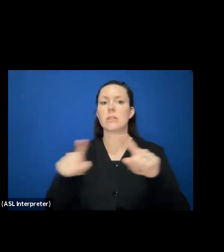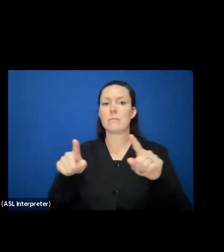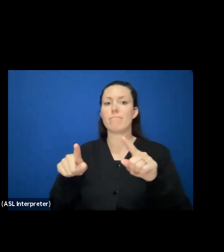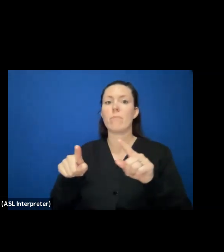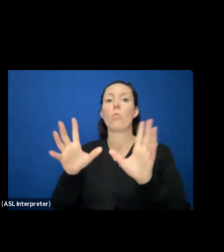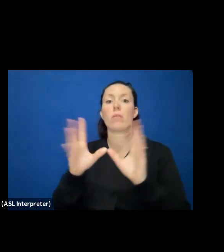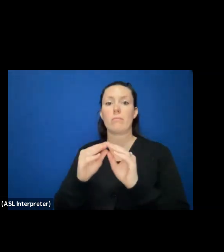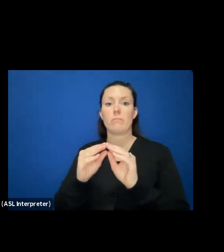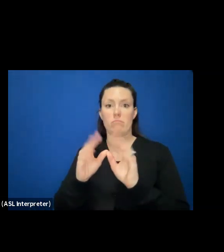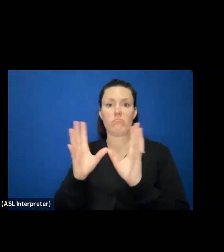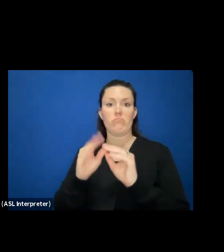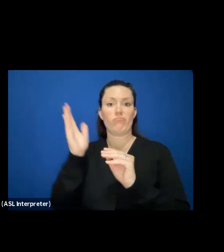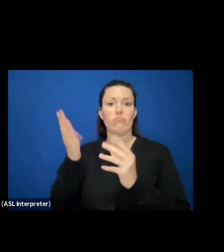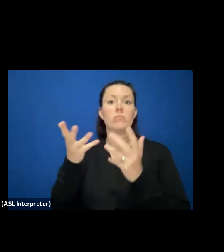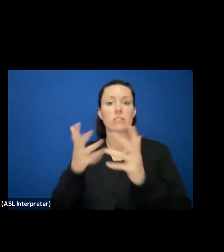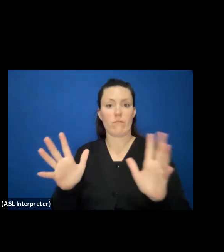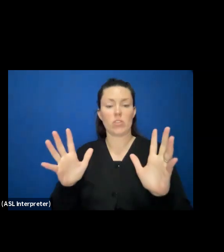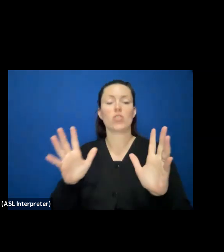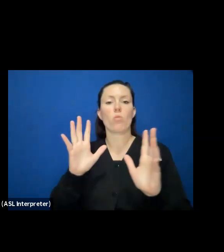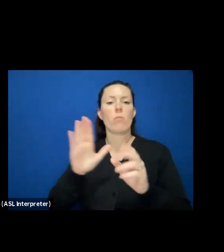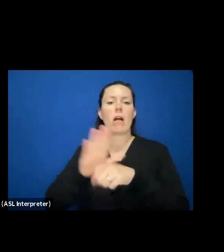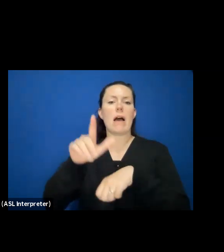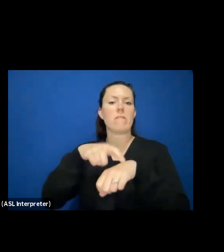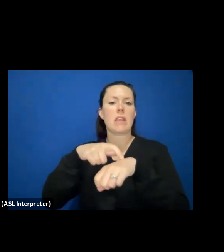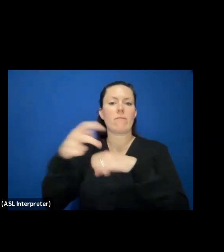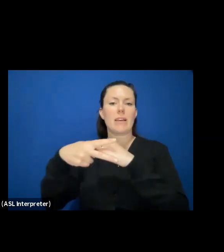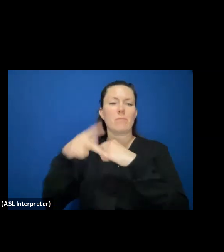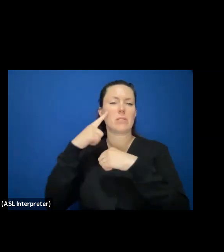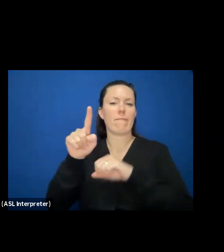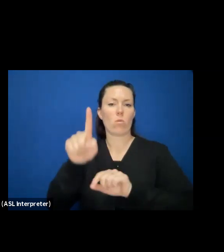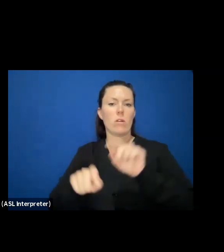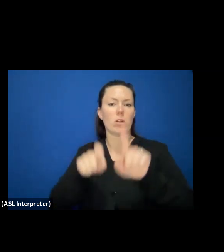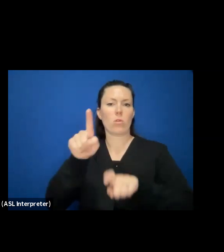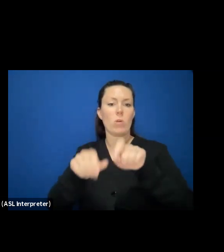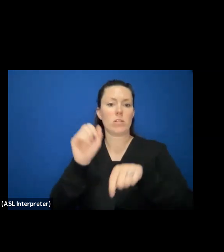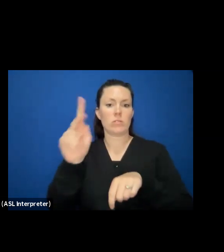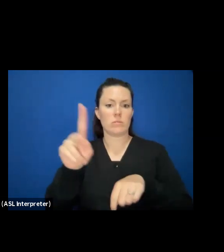call. So let me try to get through a couple of these.